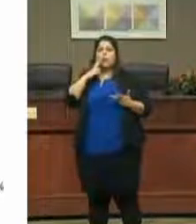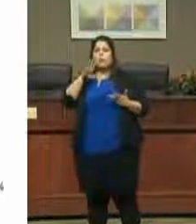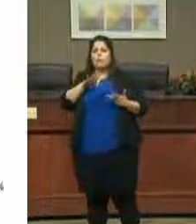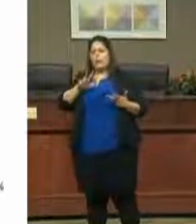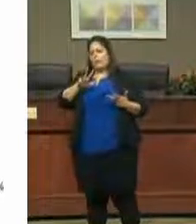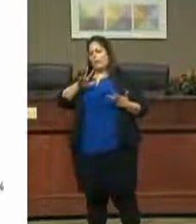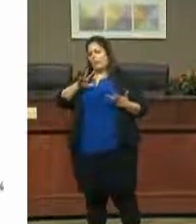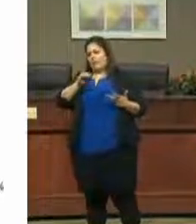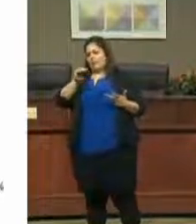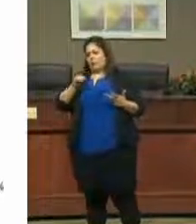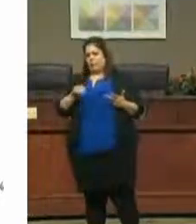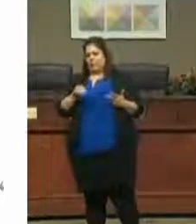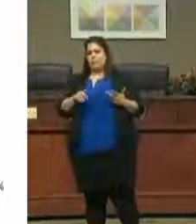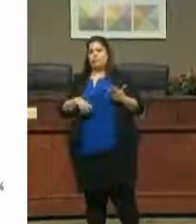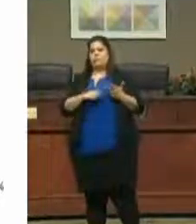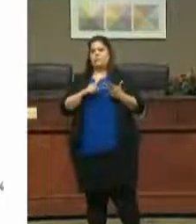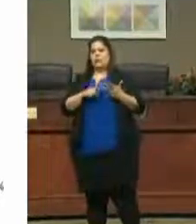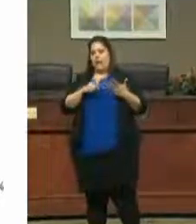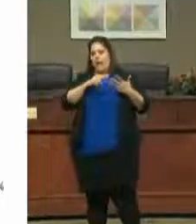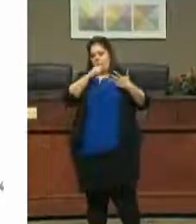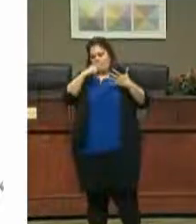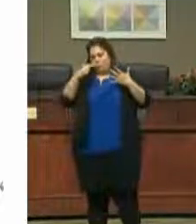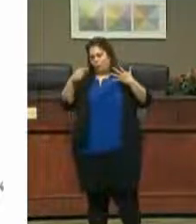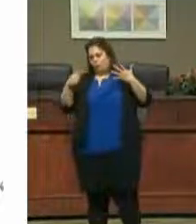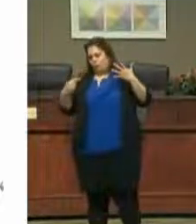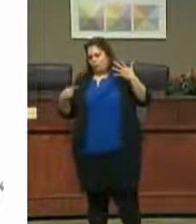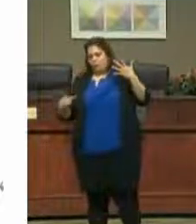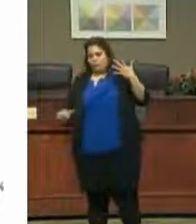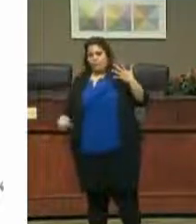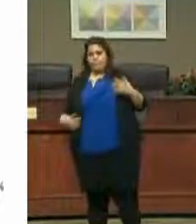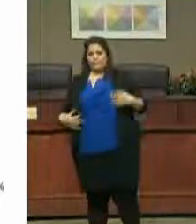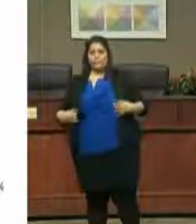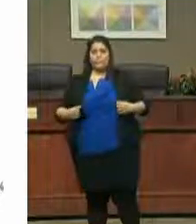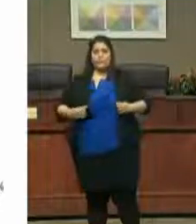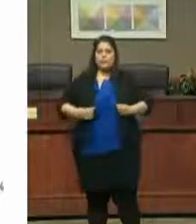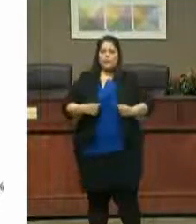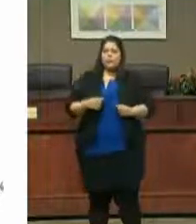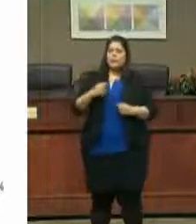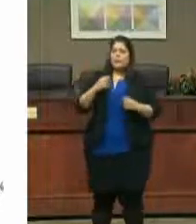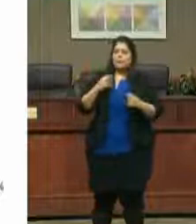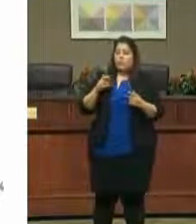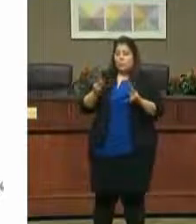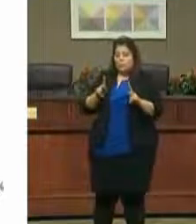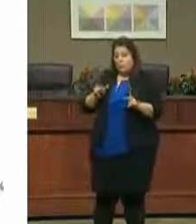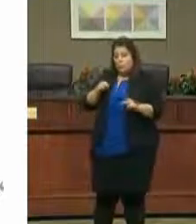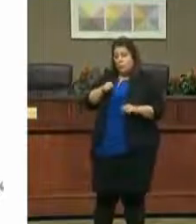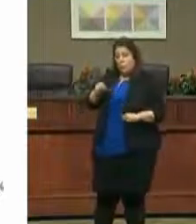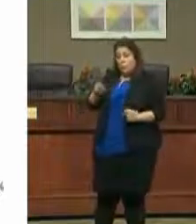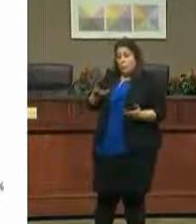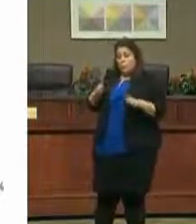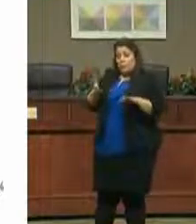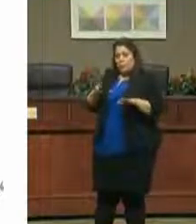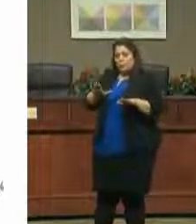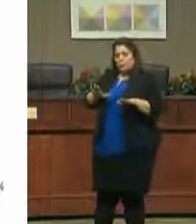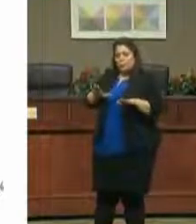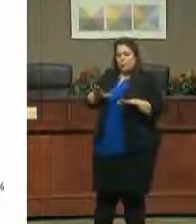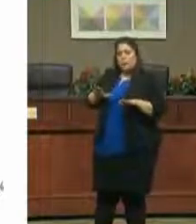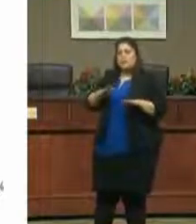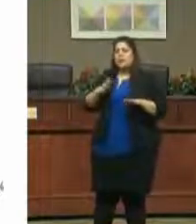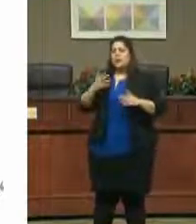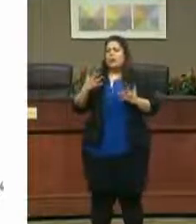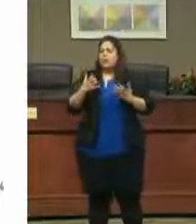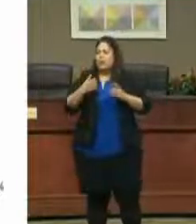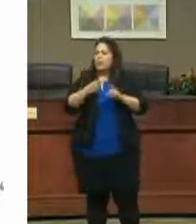35, and it goes on and on and on. With the fatalities, I want to make a pause here to mention to